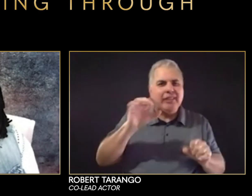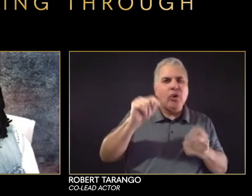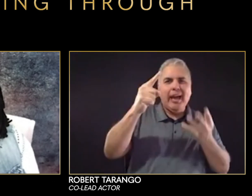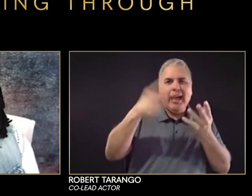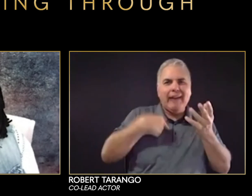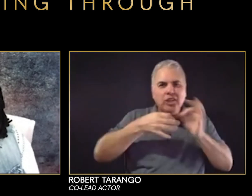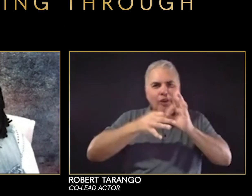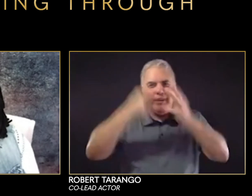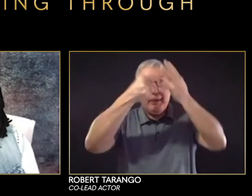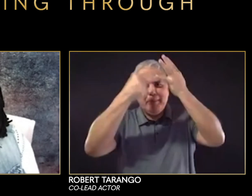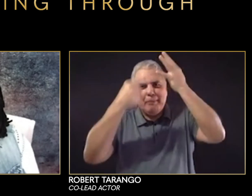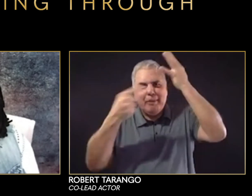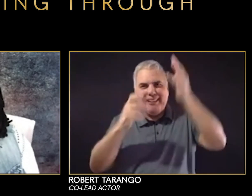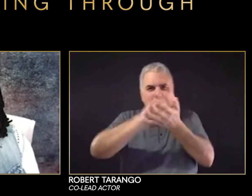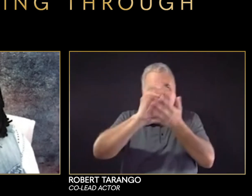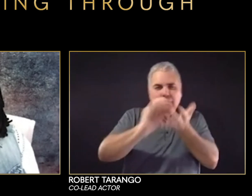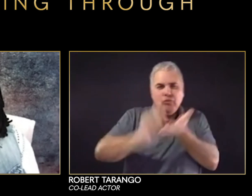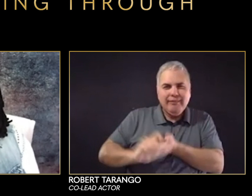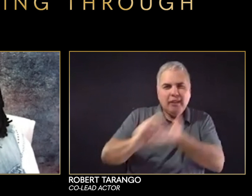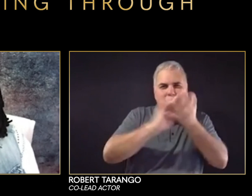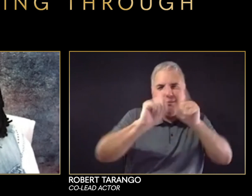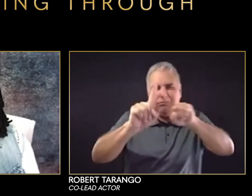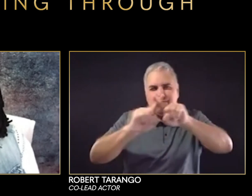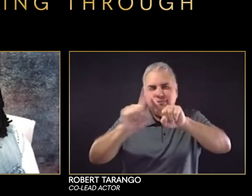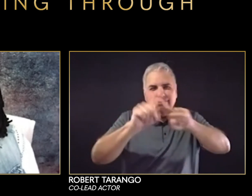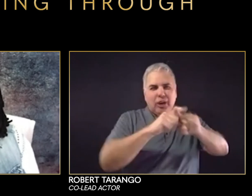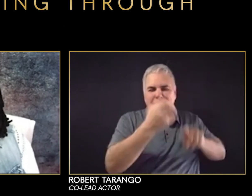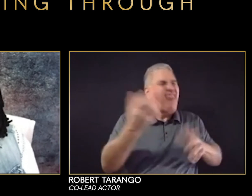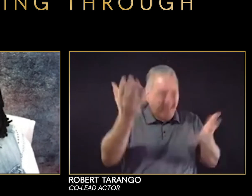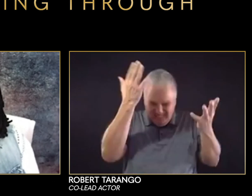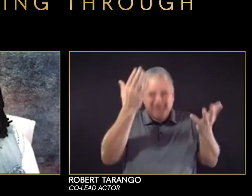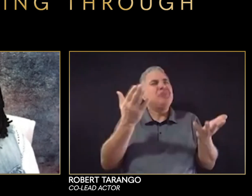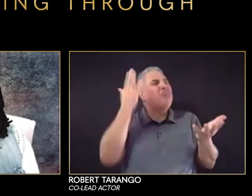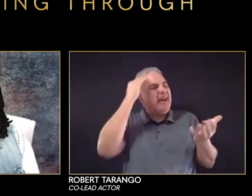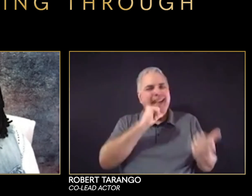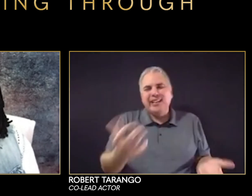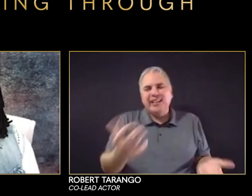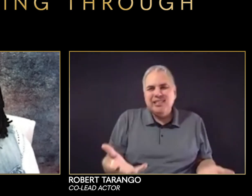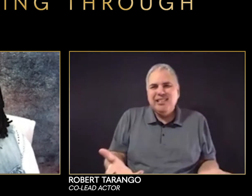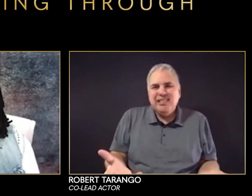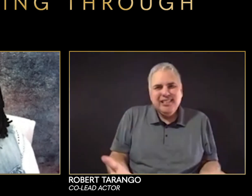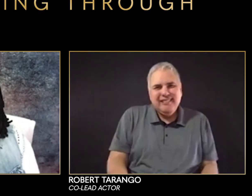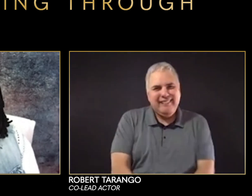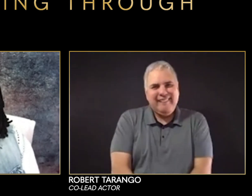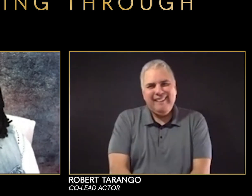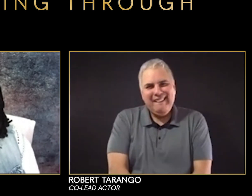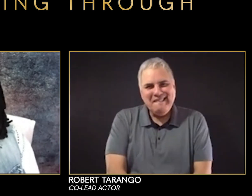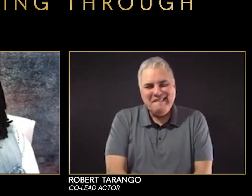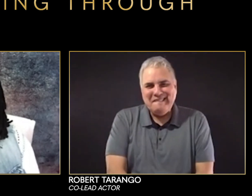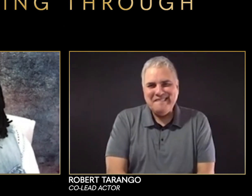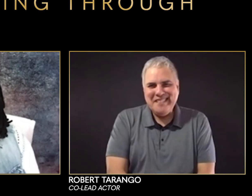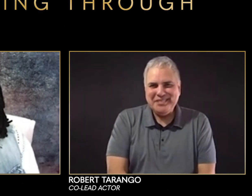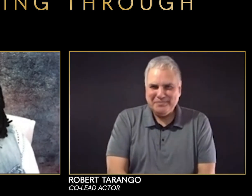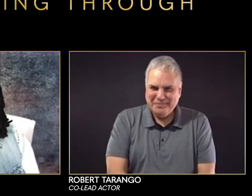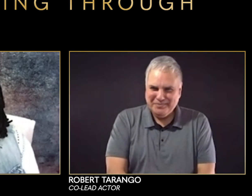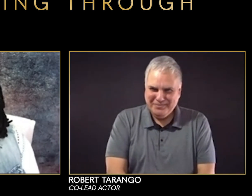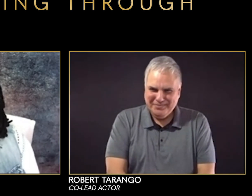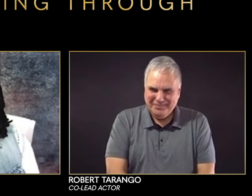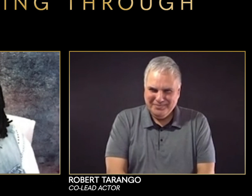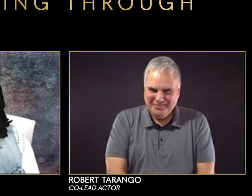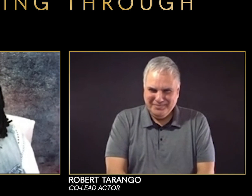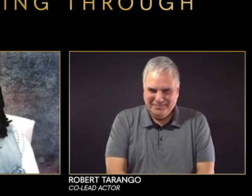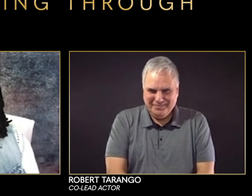in Hollywood is really something that would just be a game changer. And why not? I would suggest